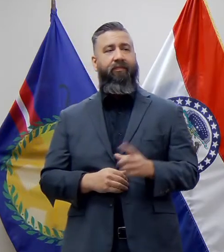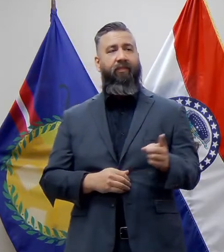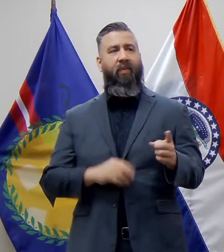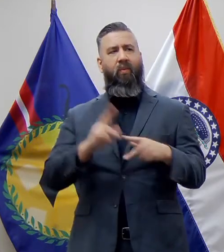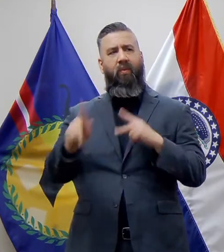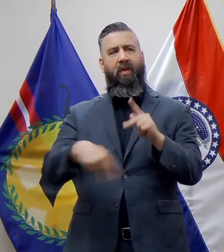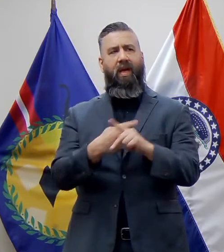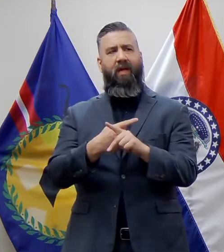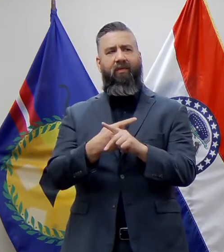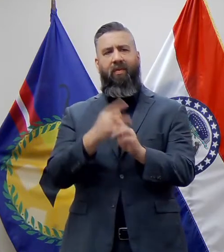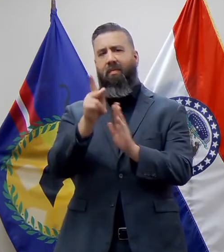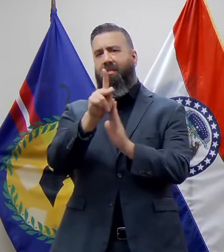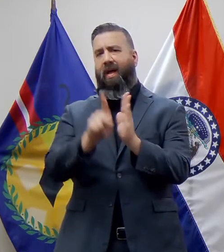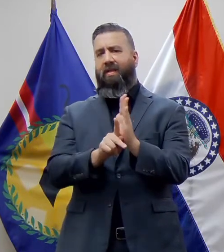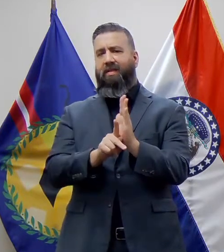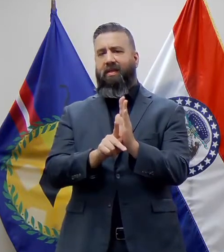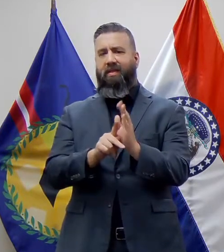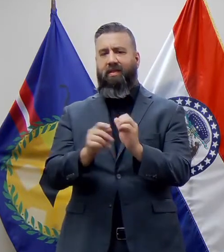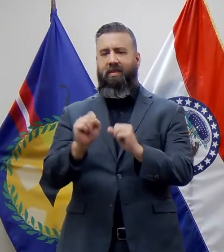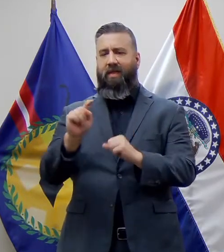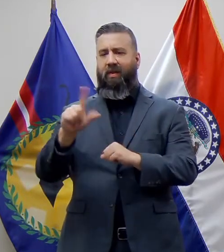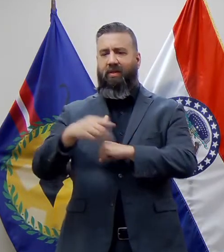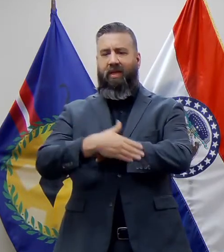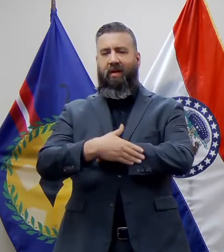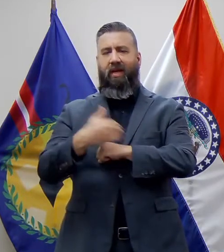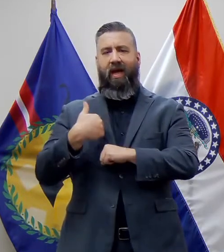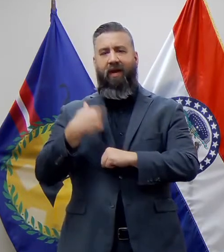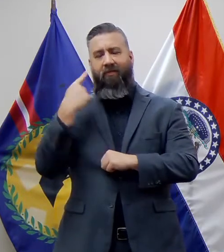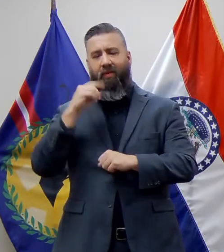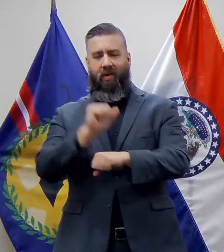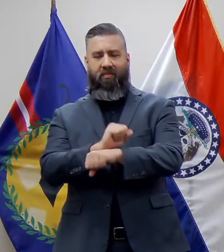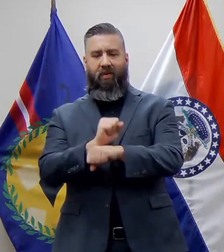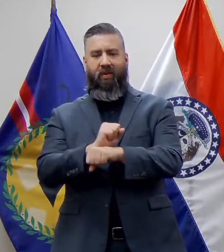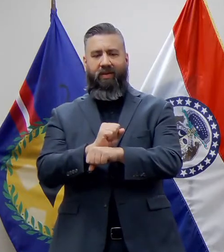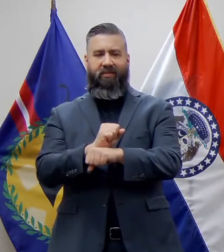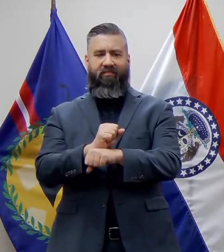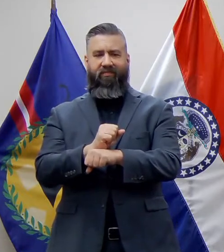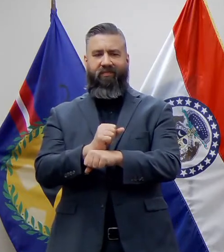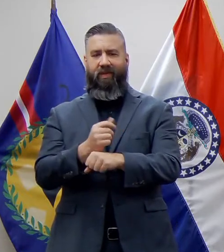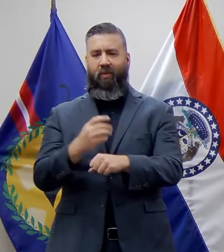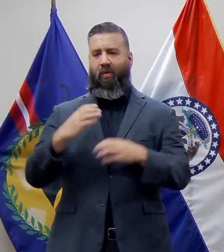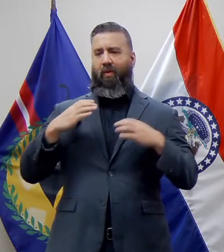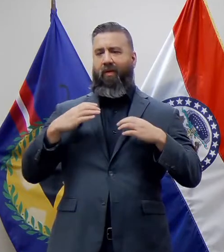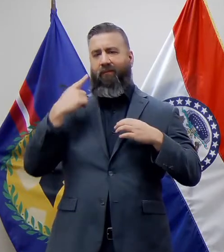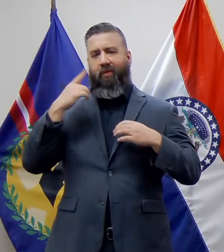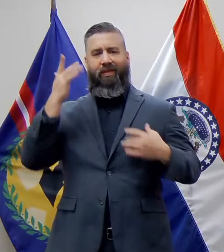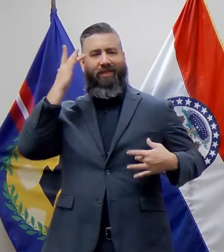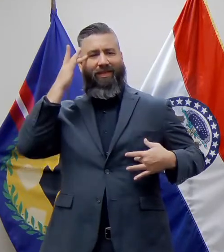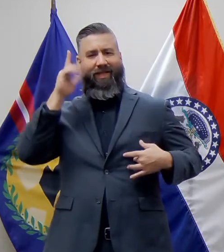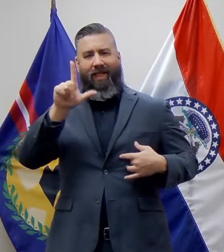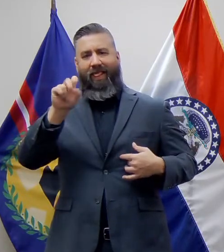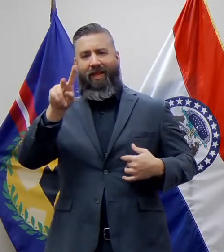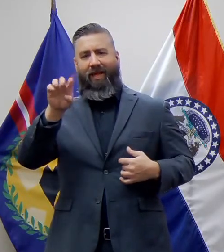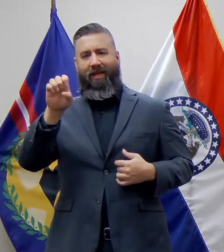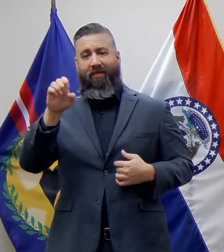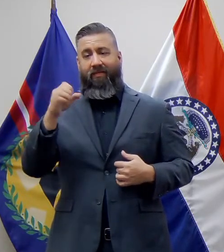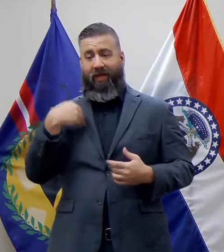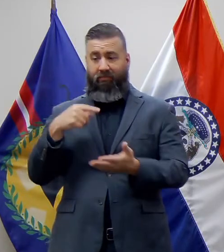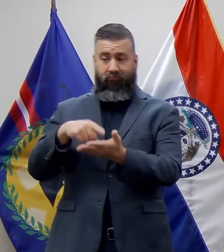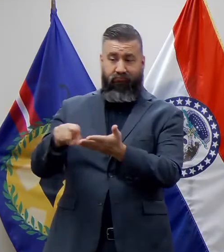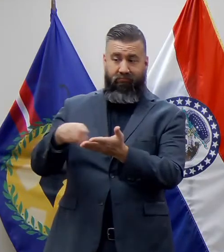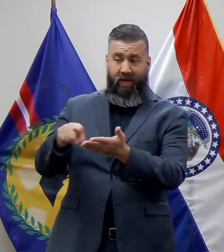for sick leave in these kind of cases for employees? How long do they have to quarantine for? Do they receive sick pay while